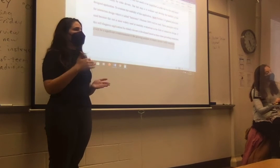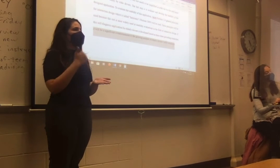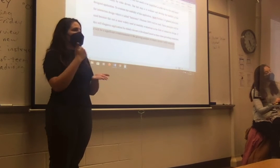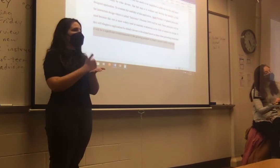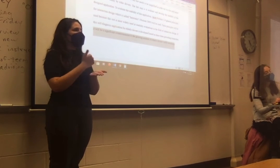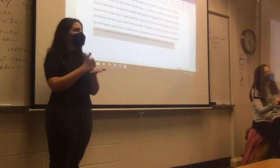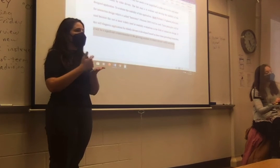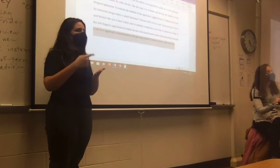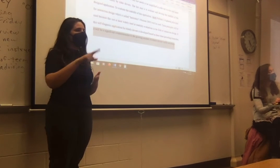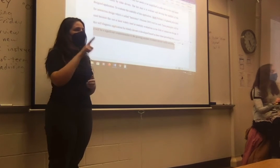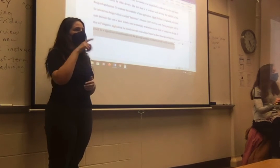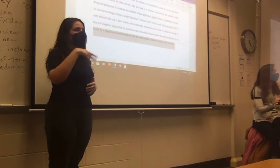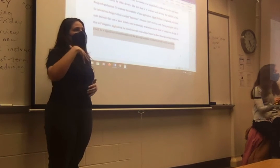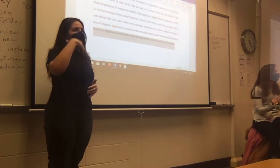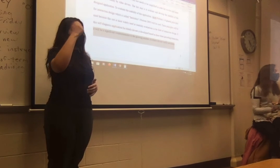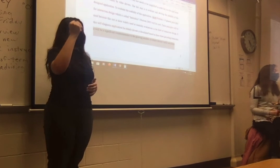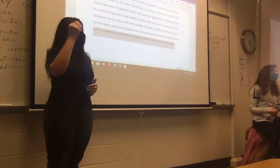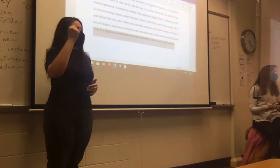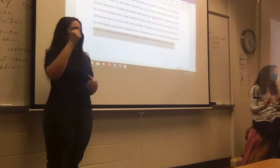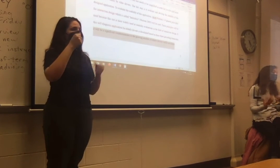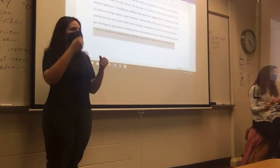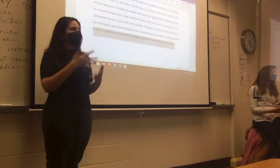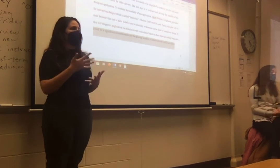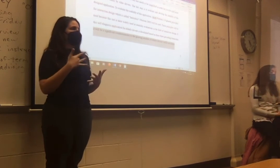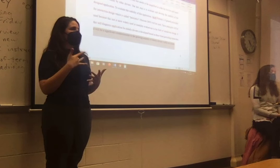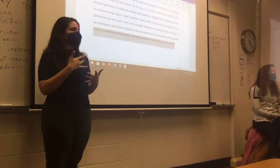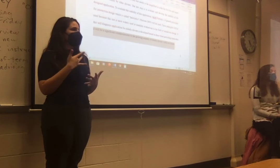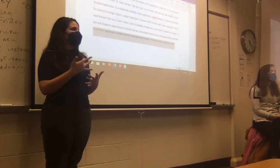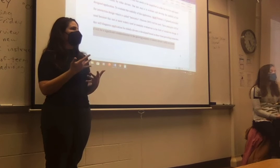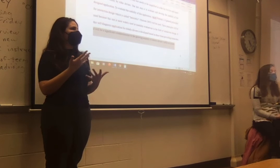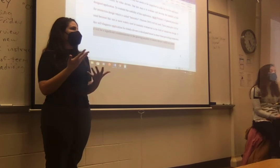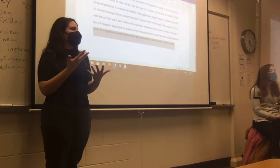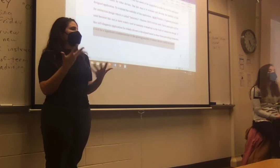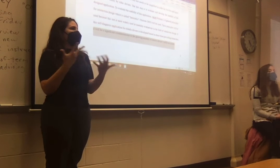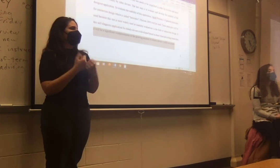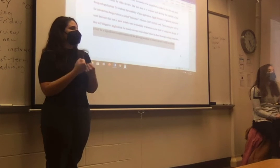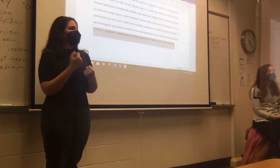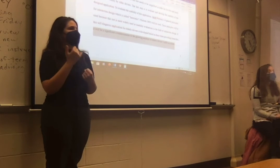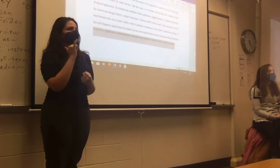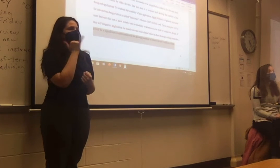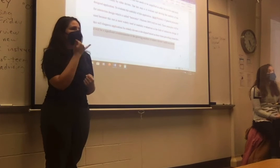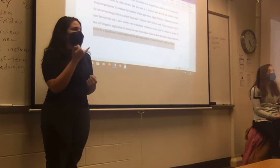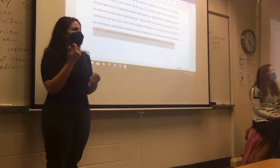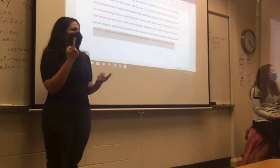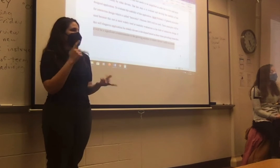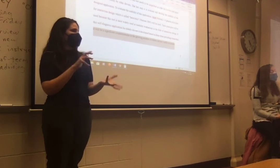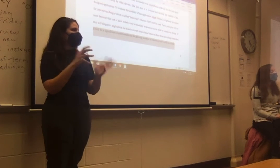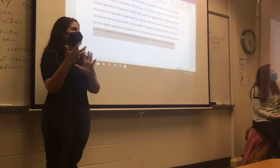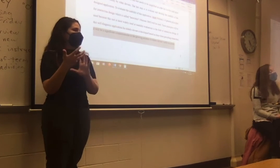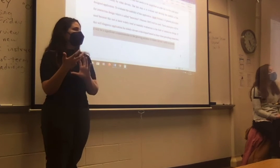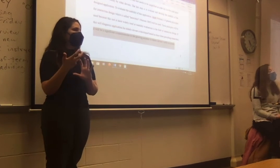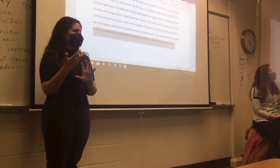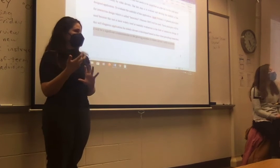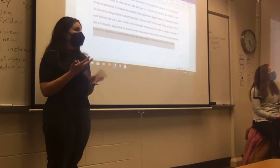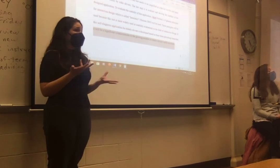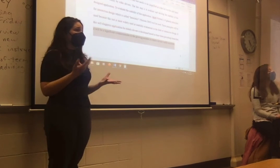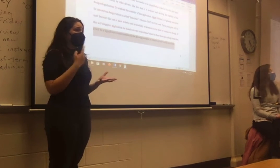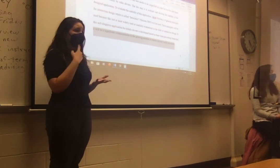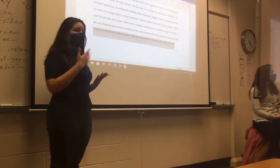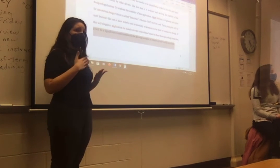elderly drivers traffic accidents. So basically, the writer's saying this research could help reduce traffic